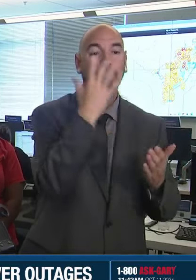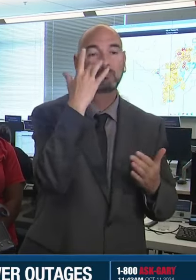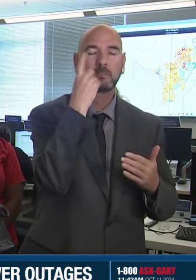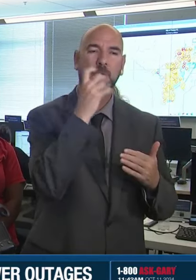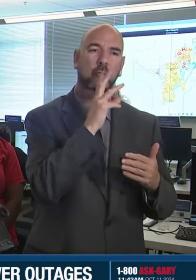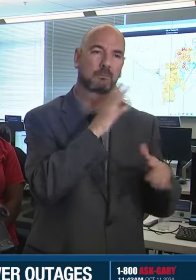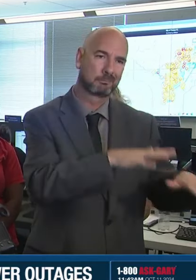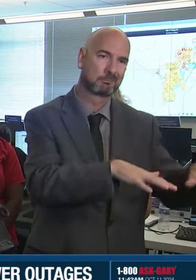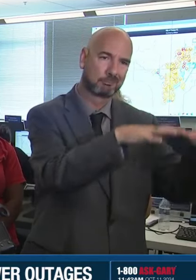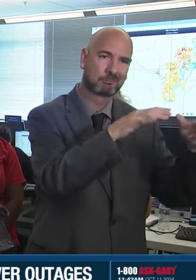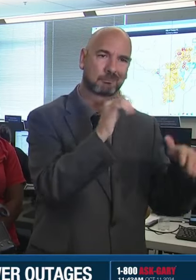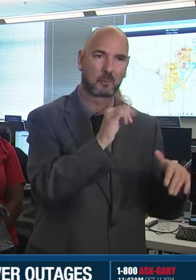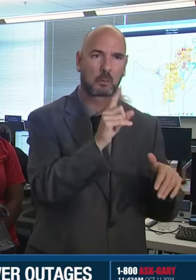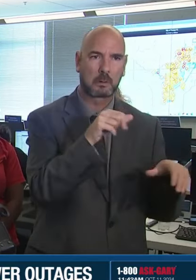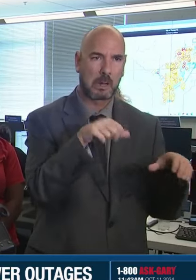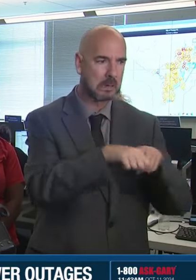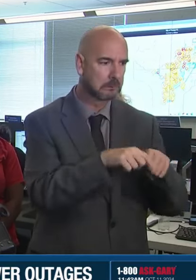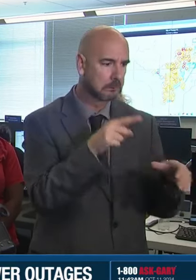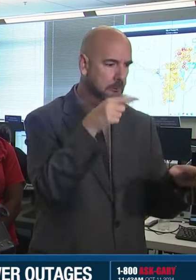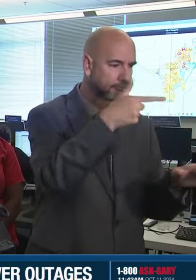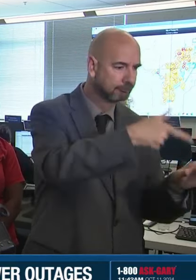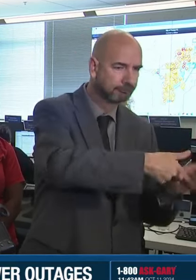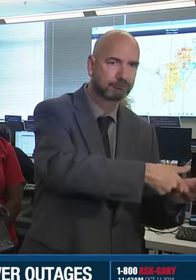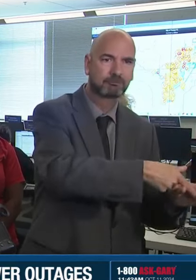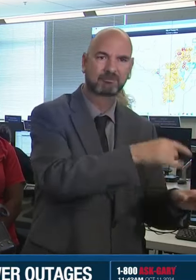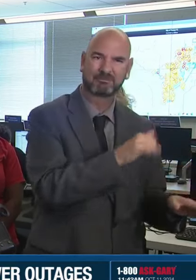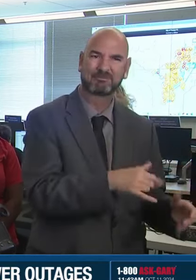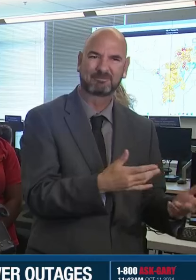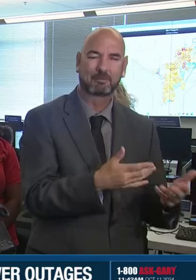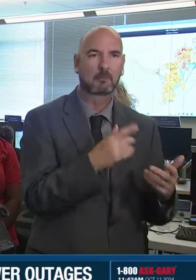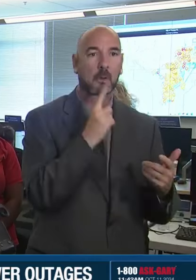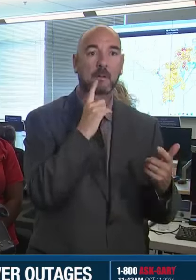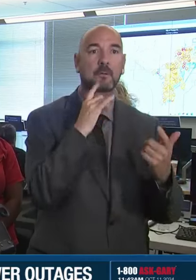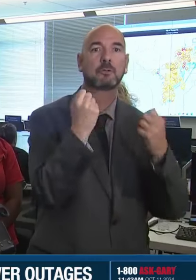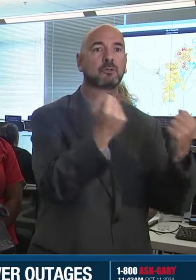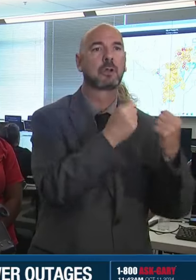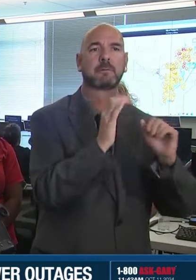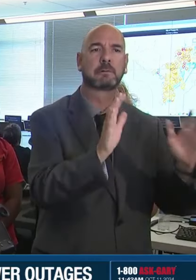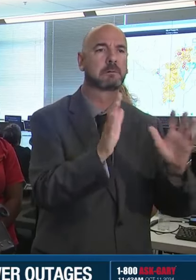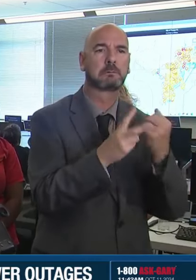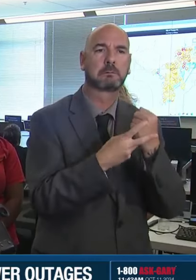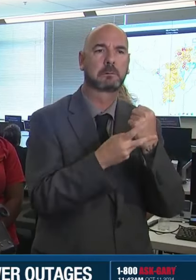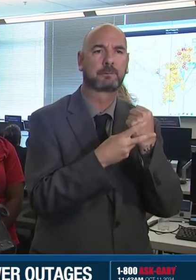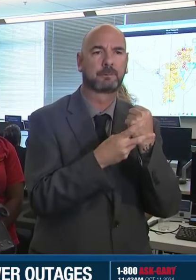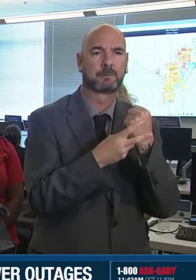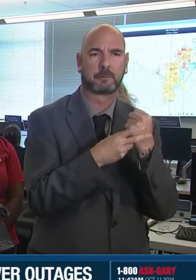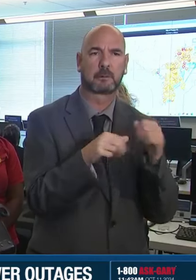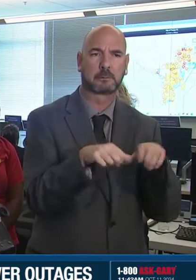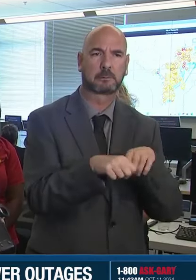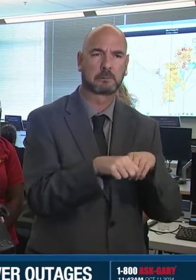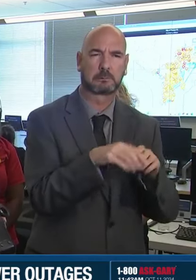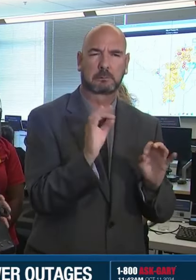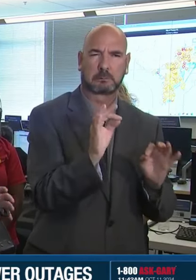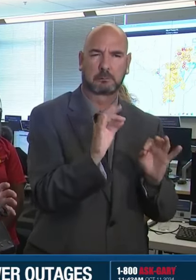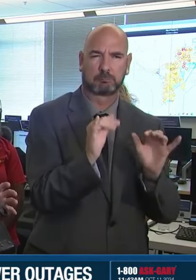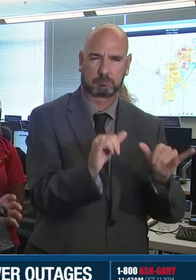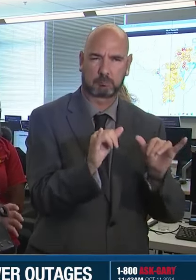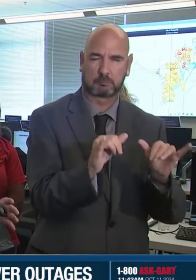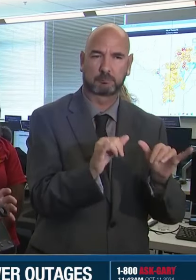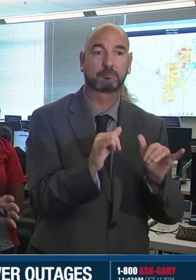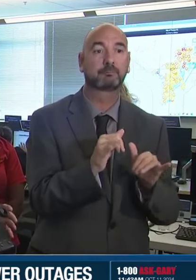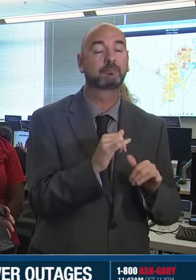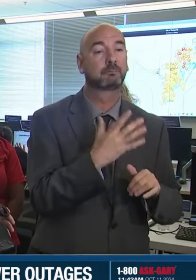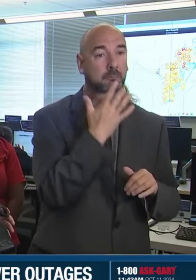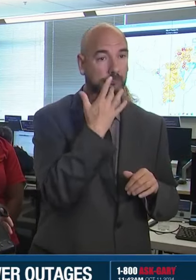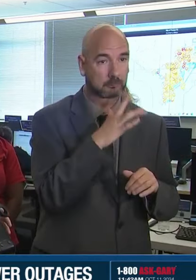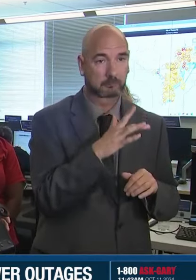port. So please, if you don't have to go anywhere, don't conserve that energy. Fortunately, we have